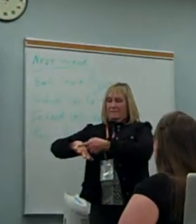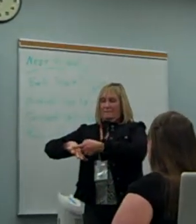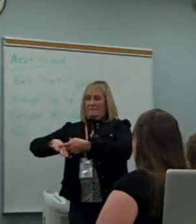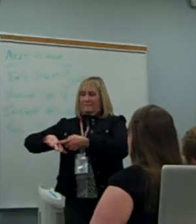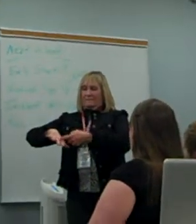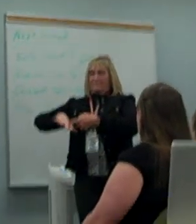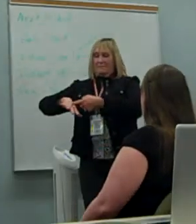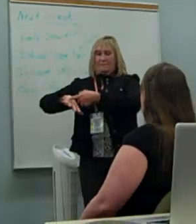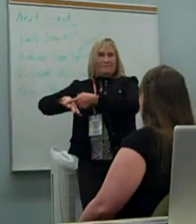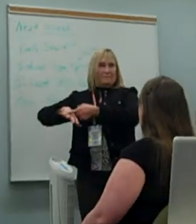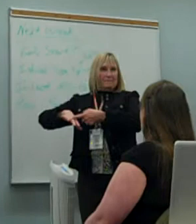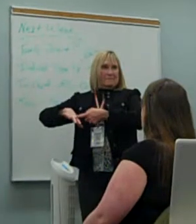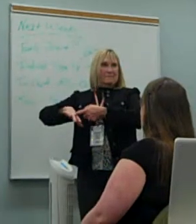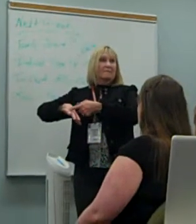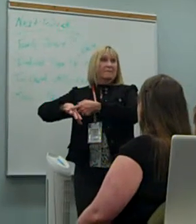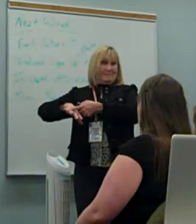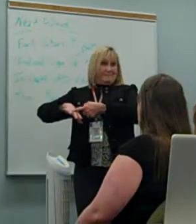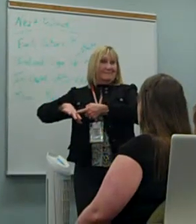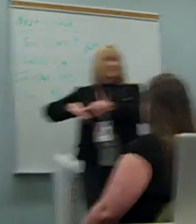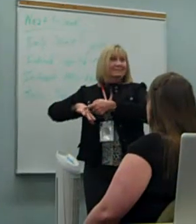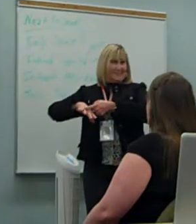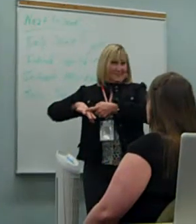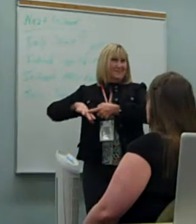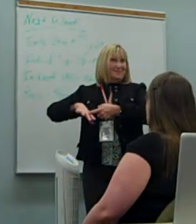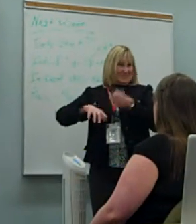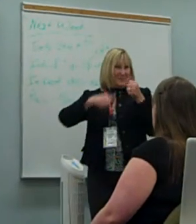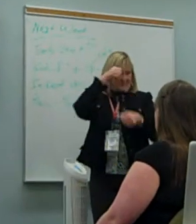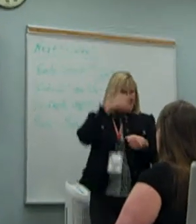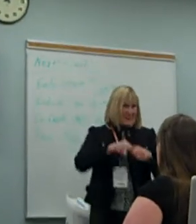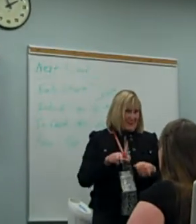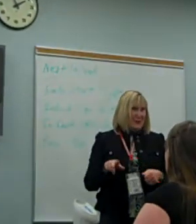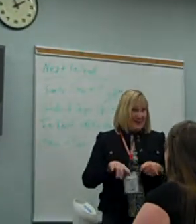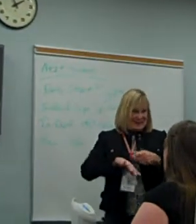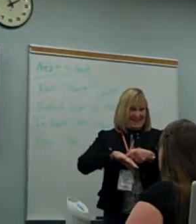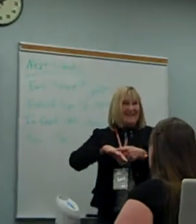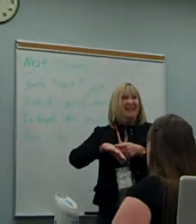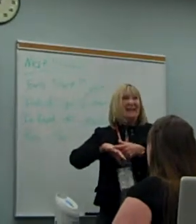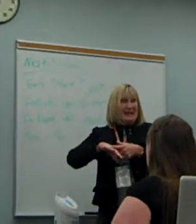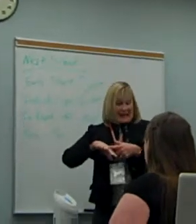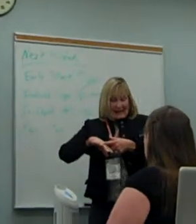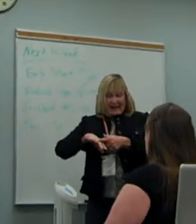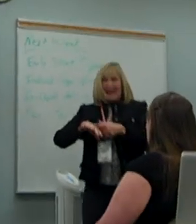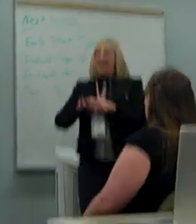and I think it was on his right hand, he was missing most of his fingers. Do you remember that?